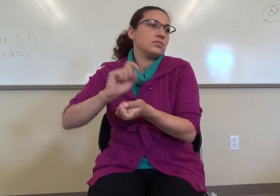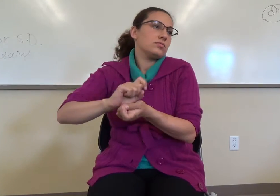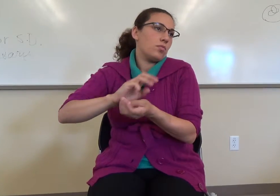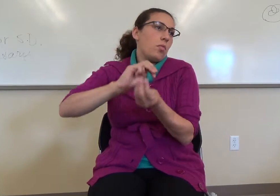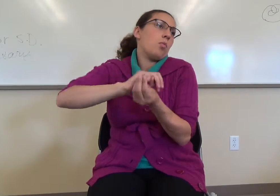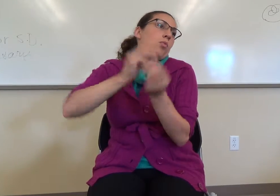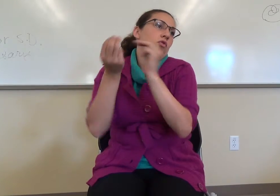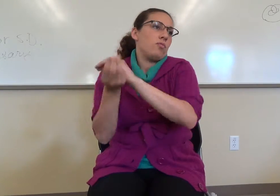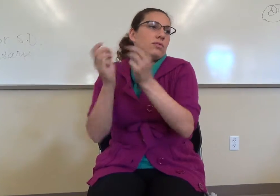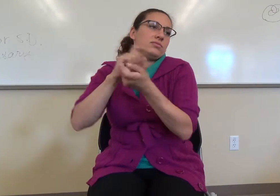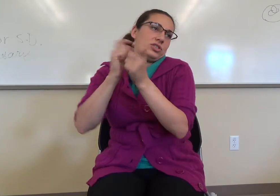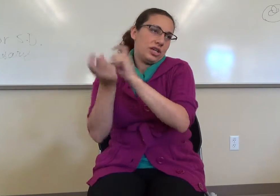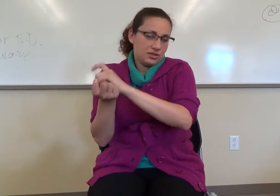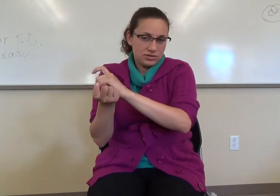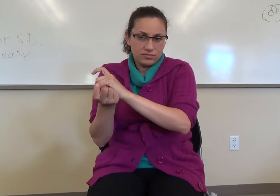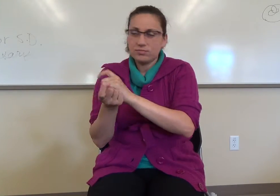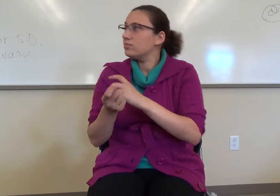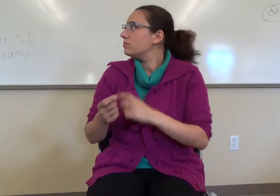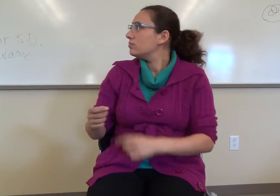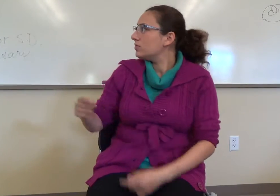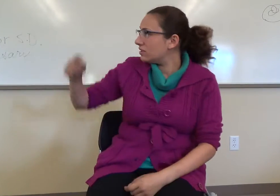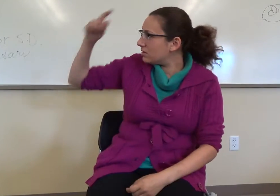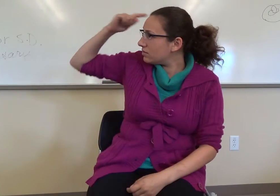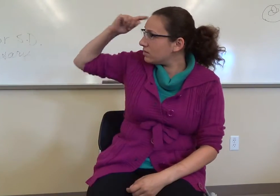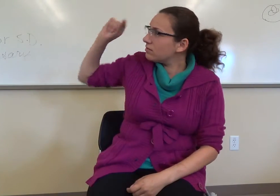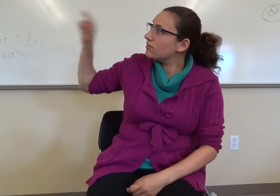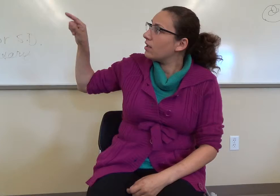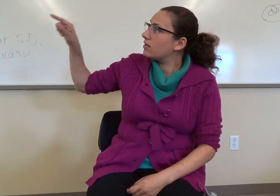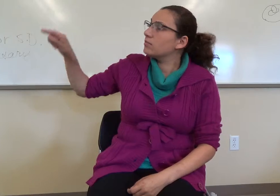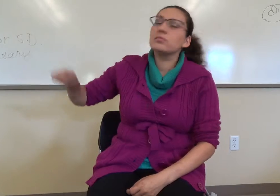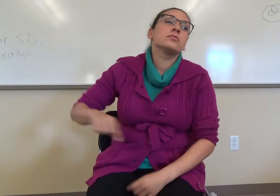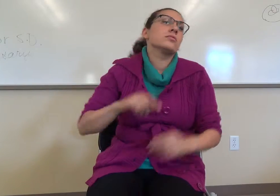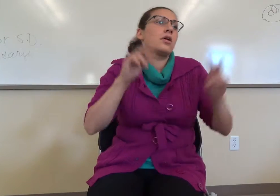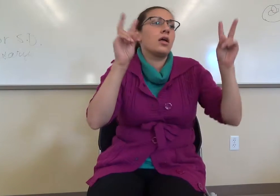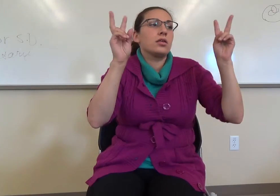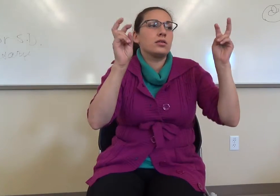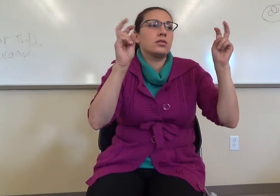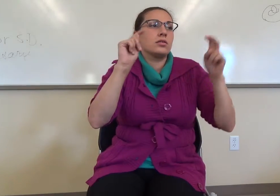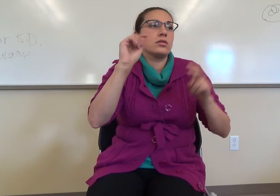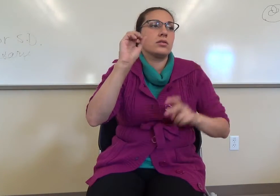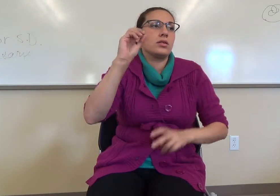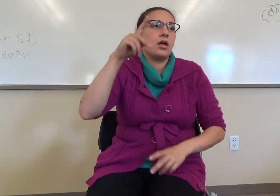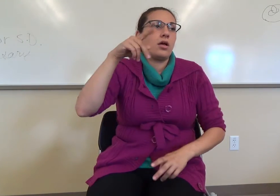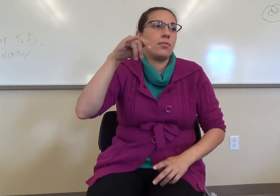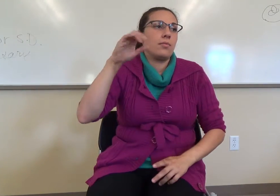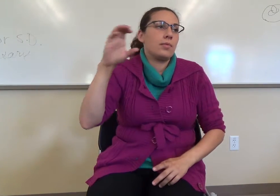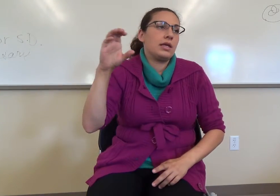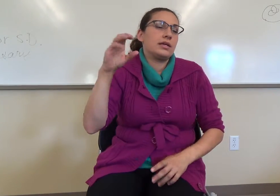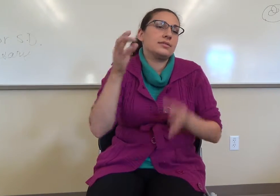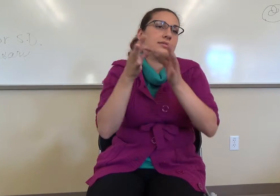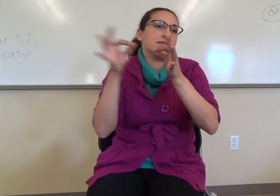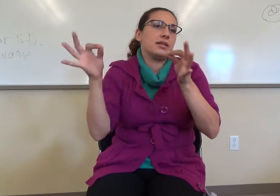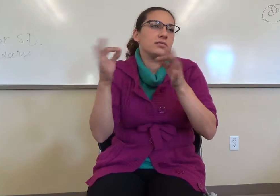We think this is the topic sentence, so we're going to ask questions about it. What questions do